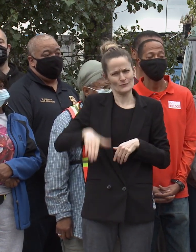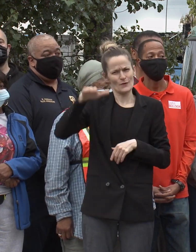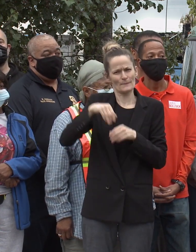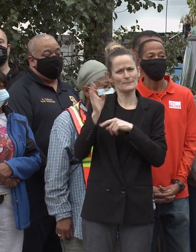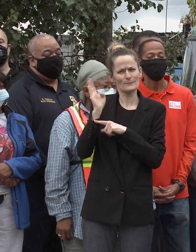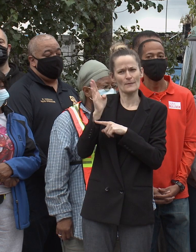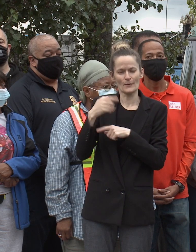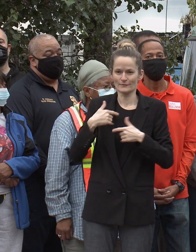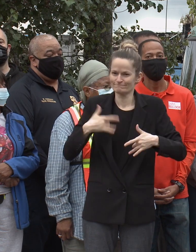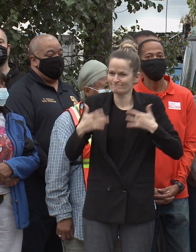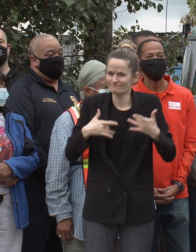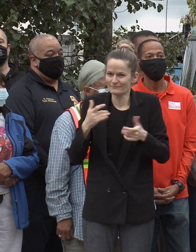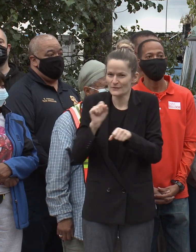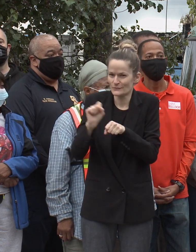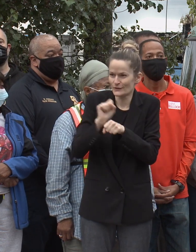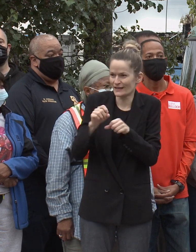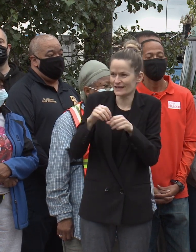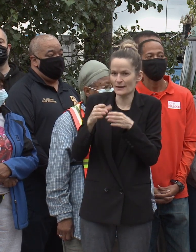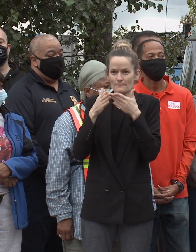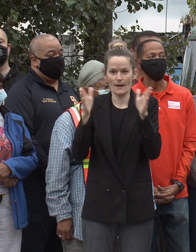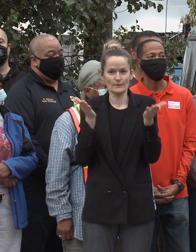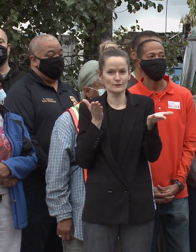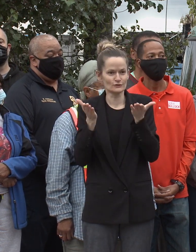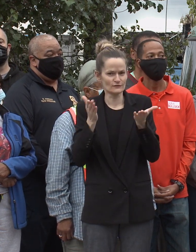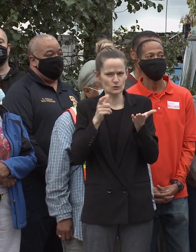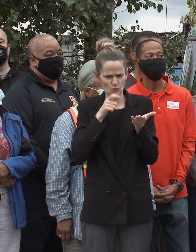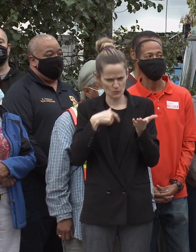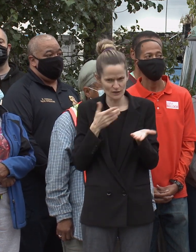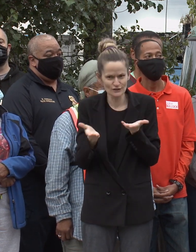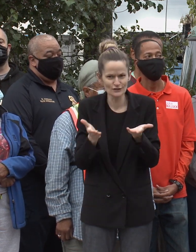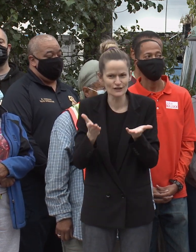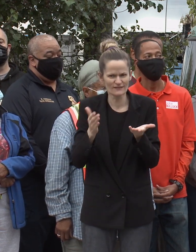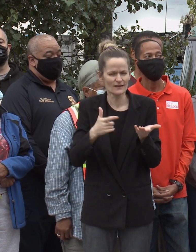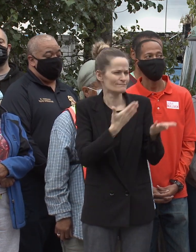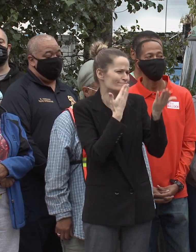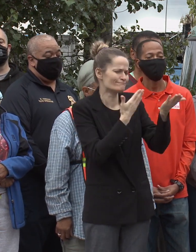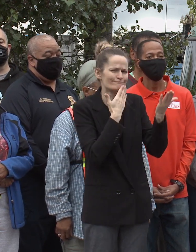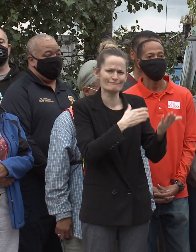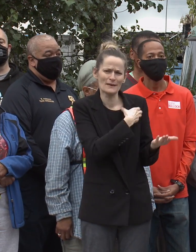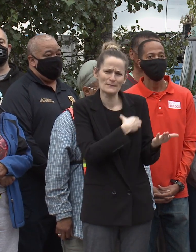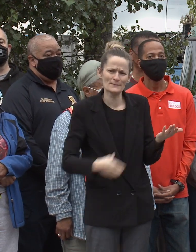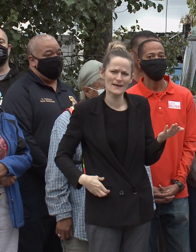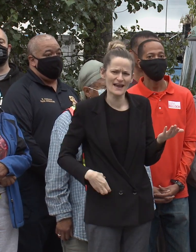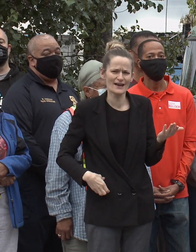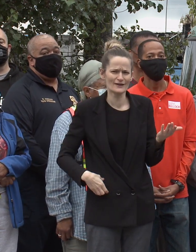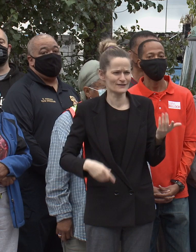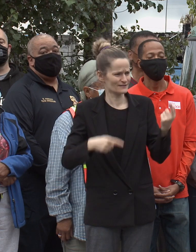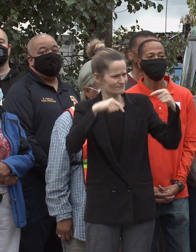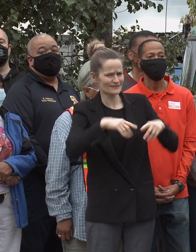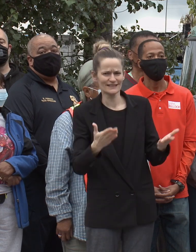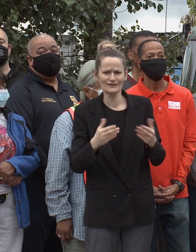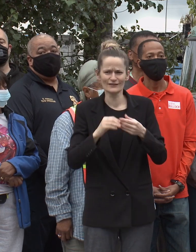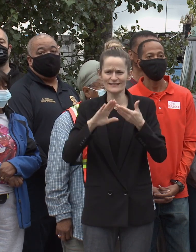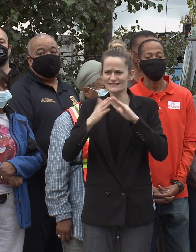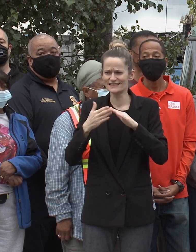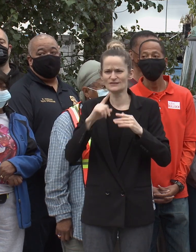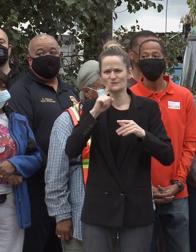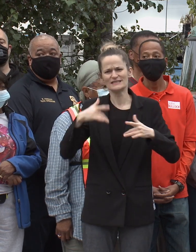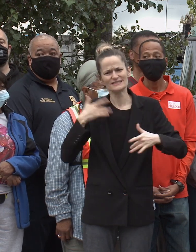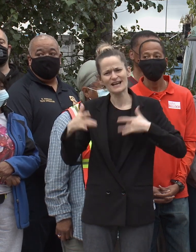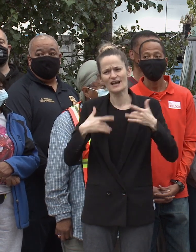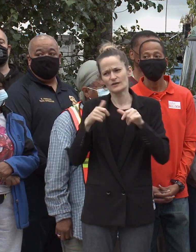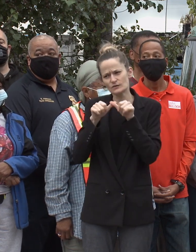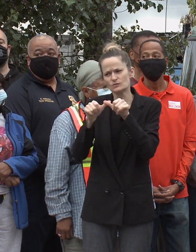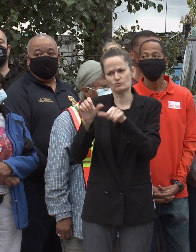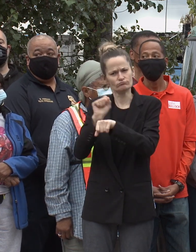Being a public servant means you serve. And I'm so thankful, Mayor Scott, for your commitment to that and being out here today. And I'm so excited that we will continue doing this